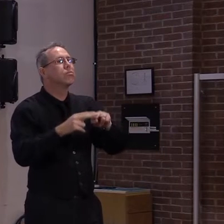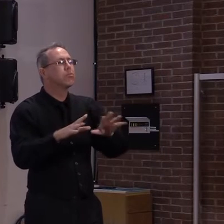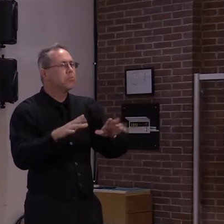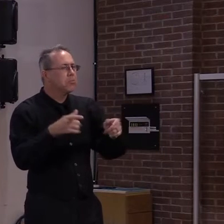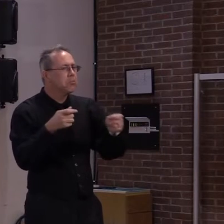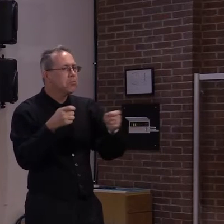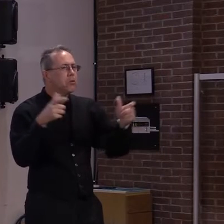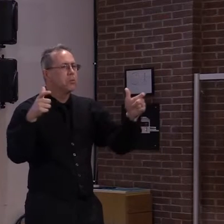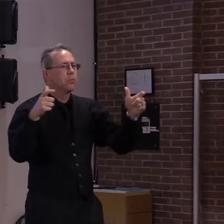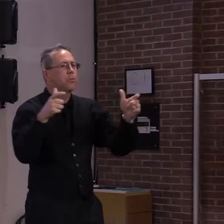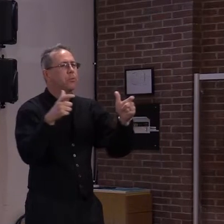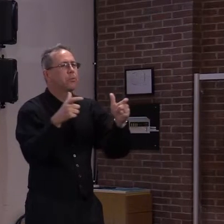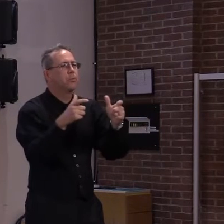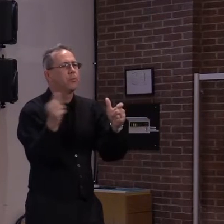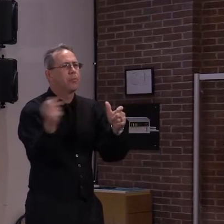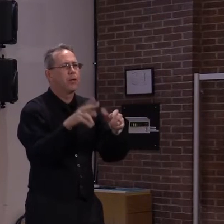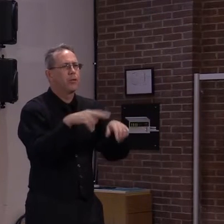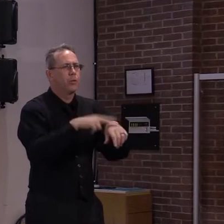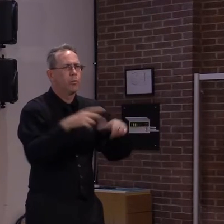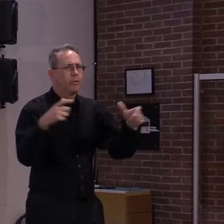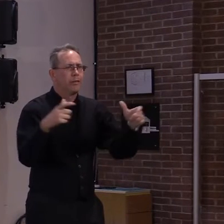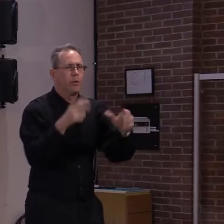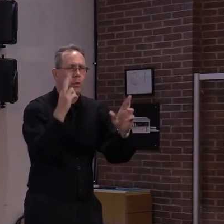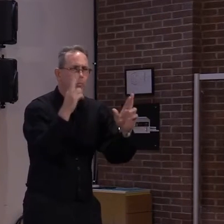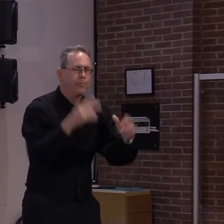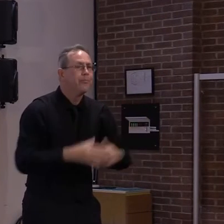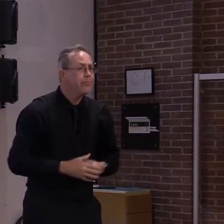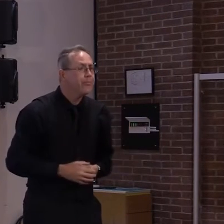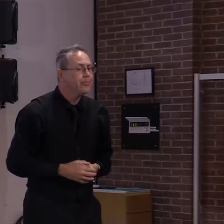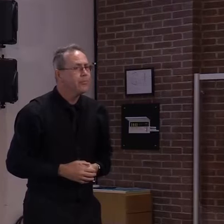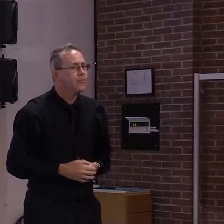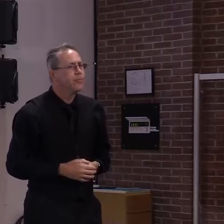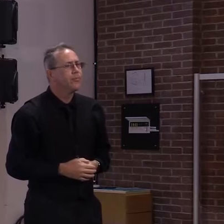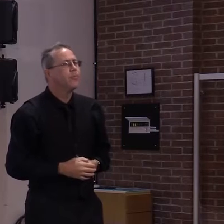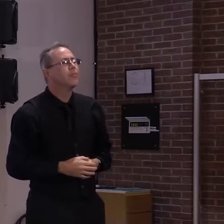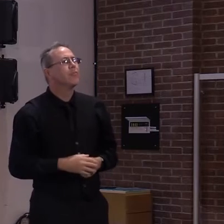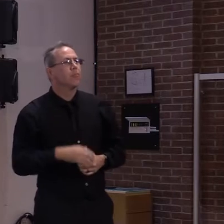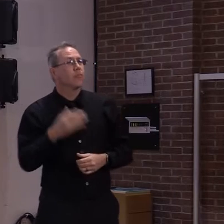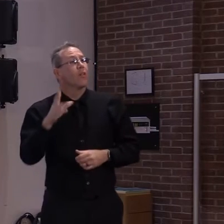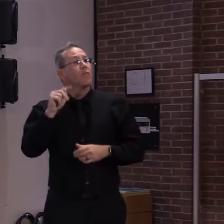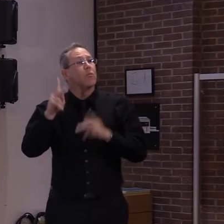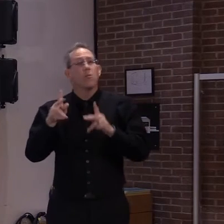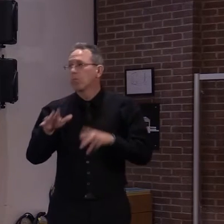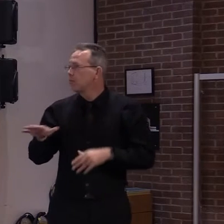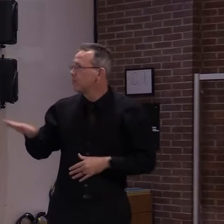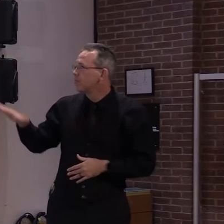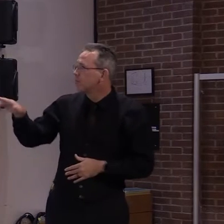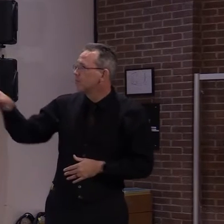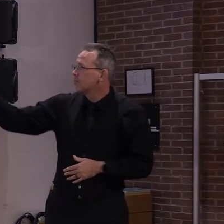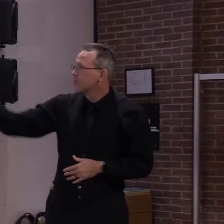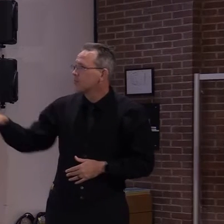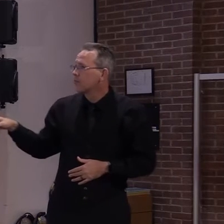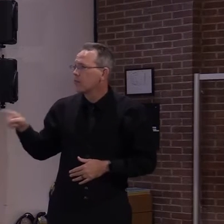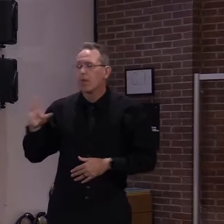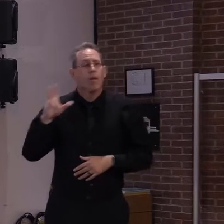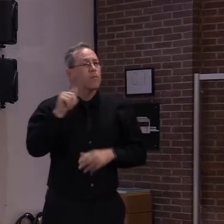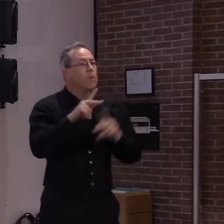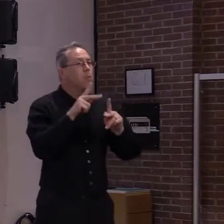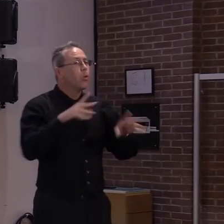couple of weeks. And we're seeing a similar story here in Vermont as well, were reported cases this week